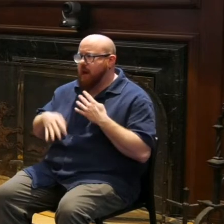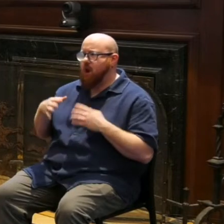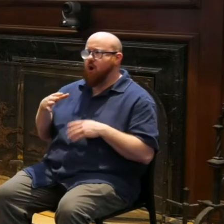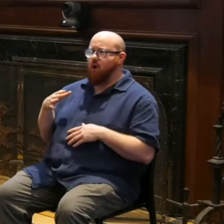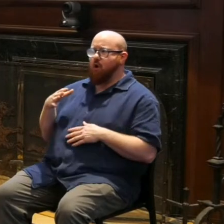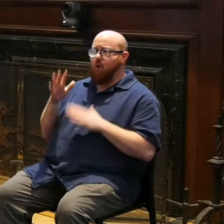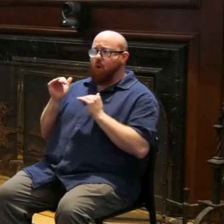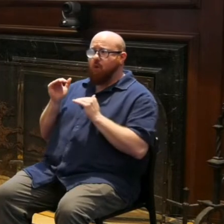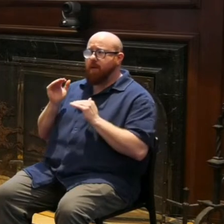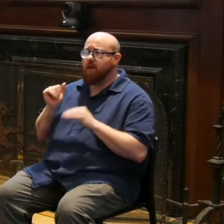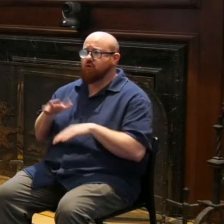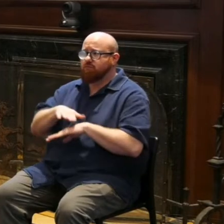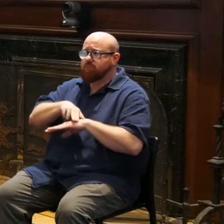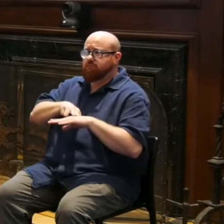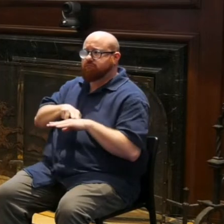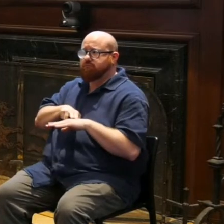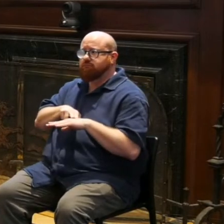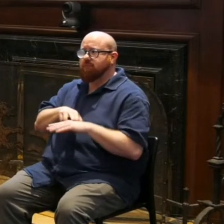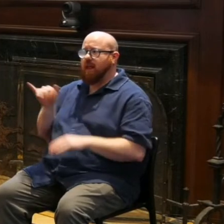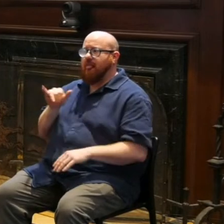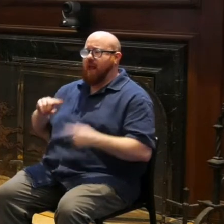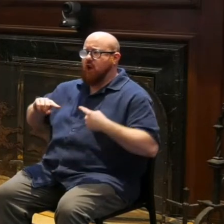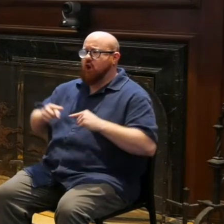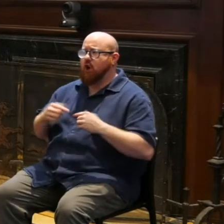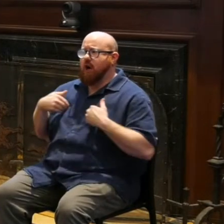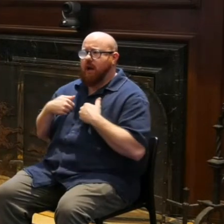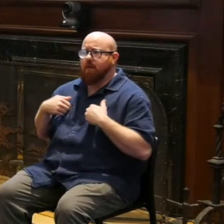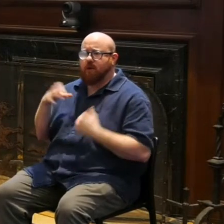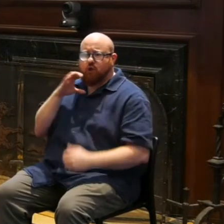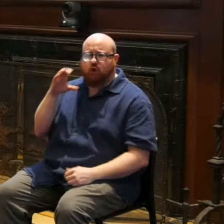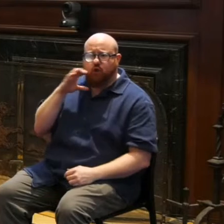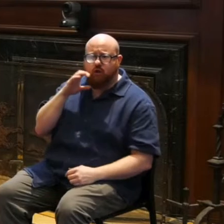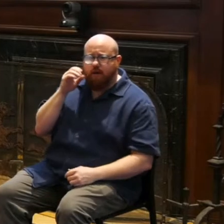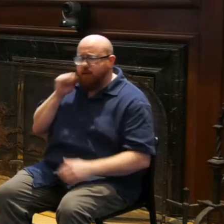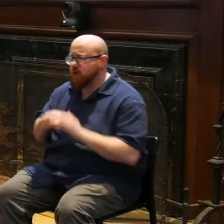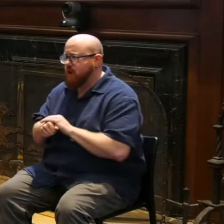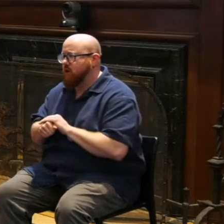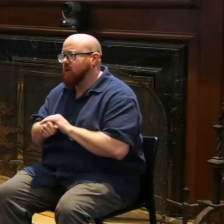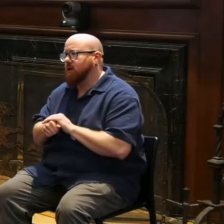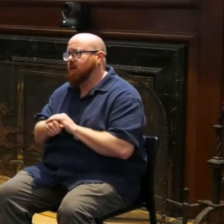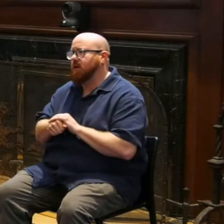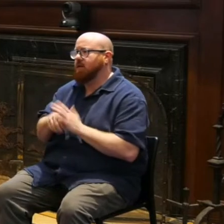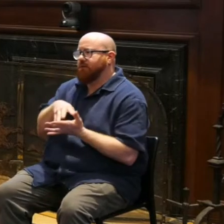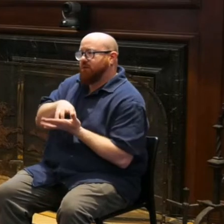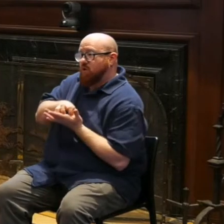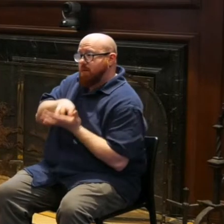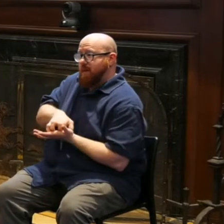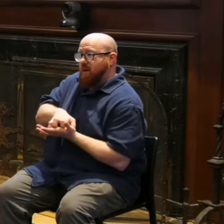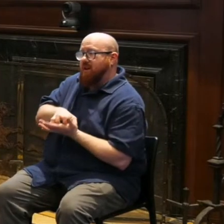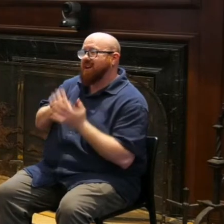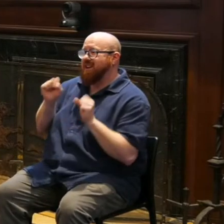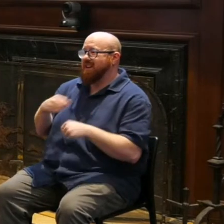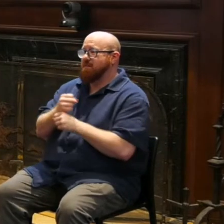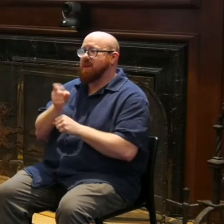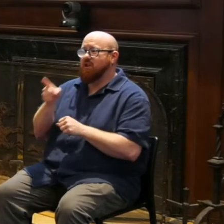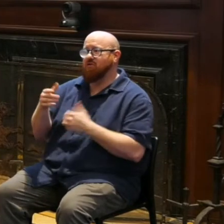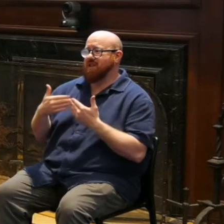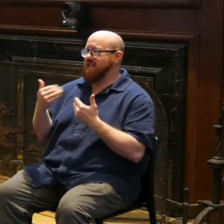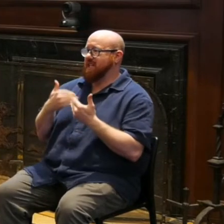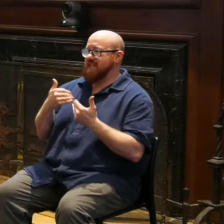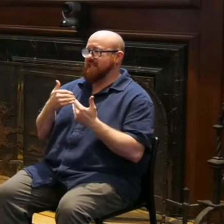me. Like an injured animal searching for shelter. Vulnerability can make you easy